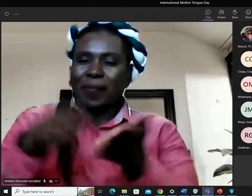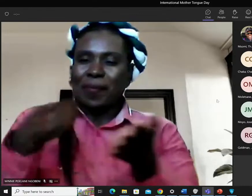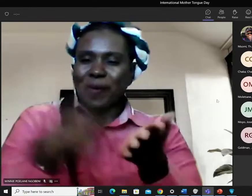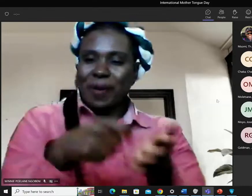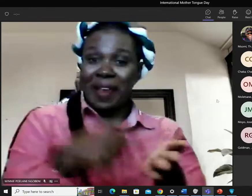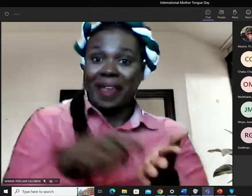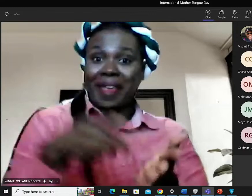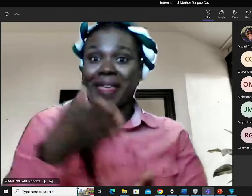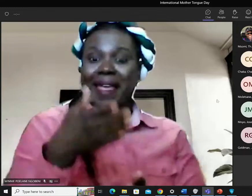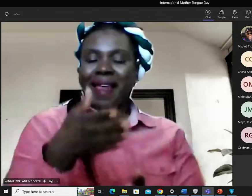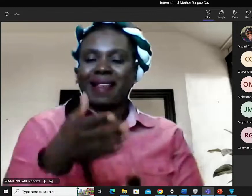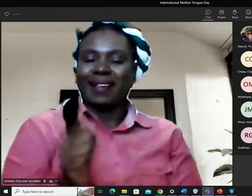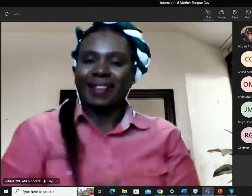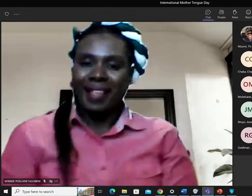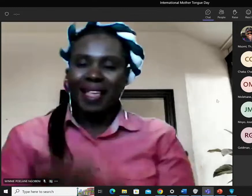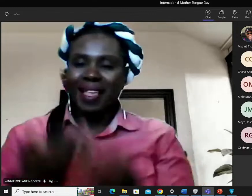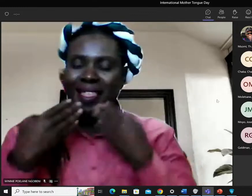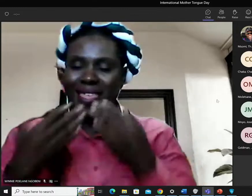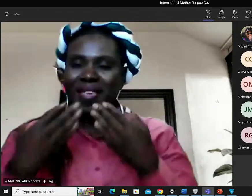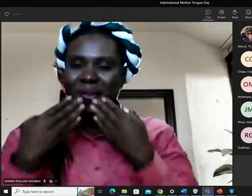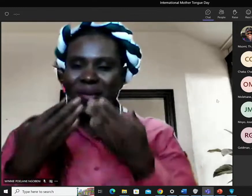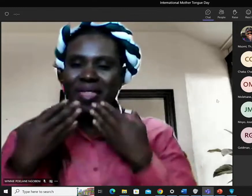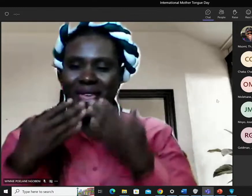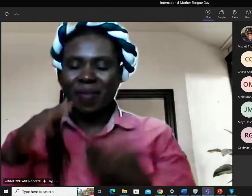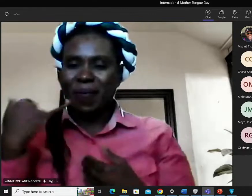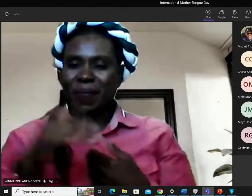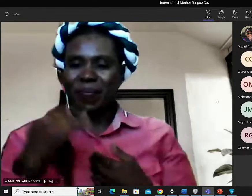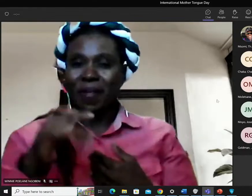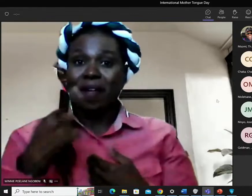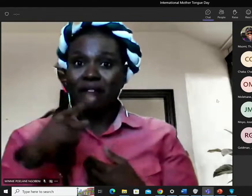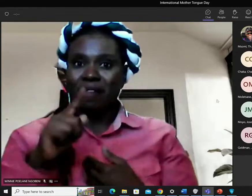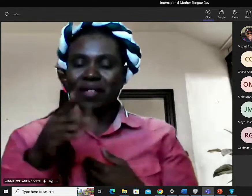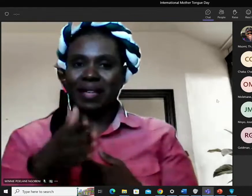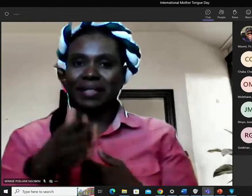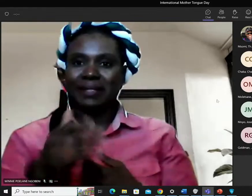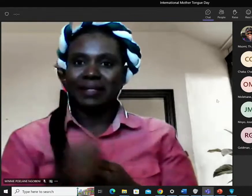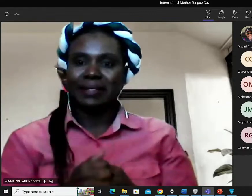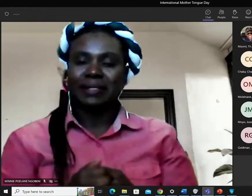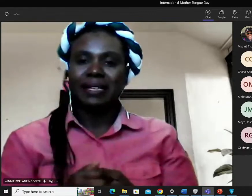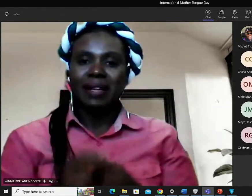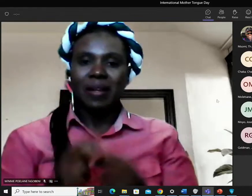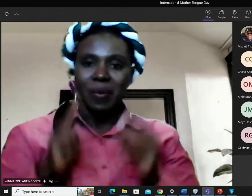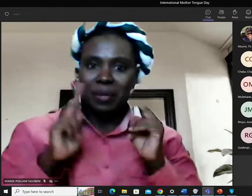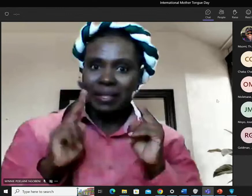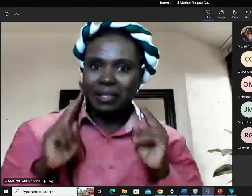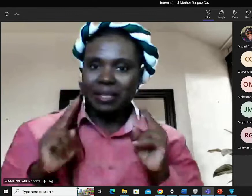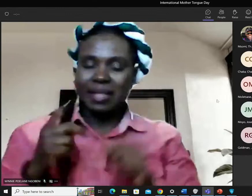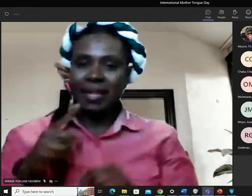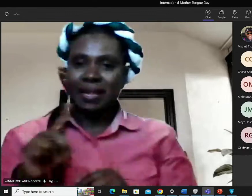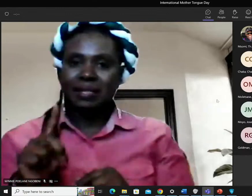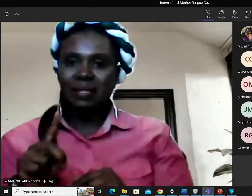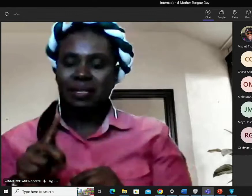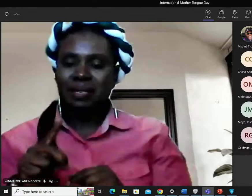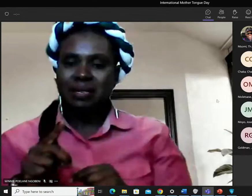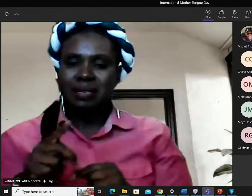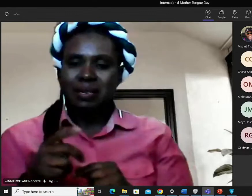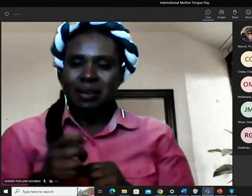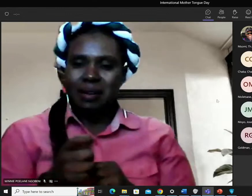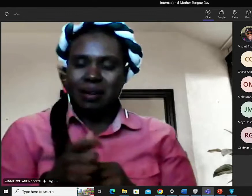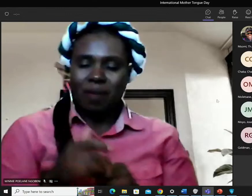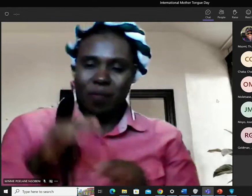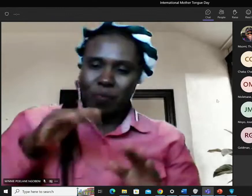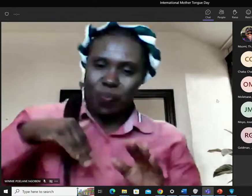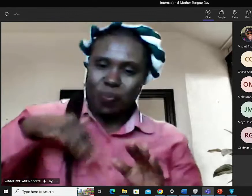yeah. So thank you very much for that. We see that we are running a bit behind